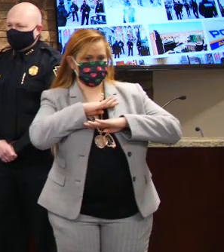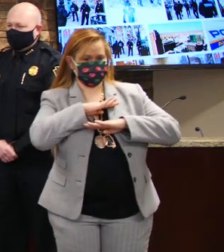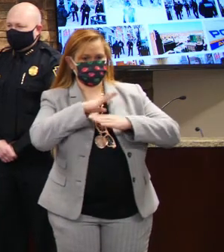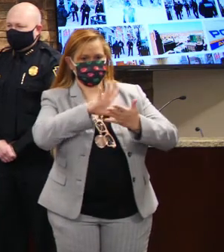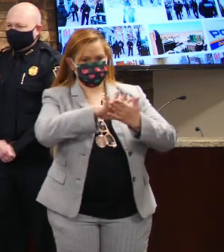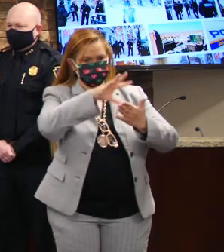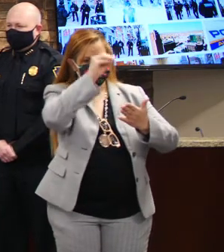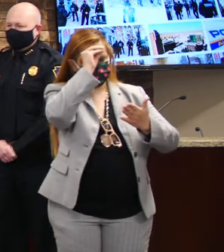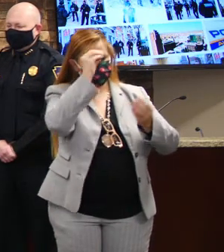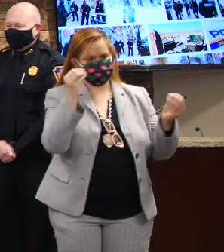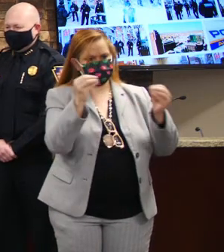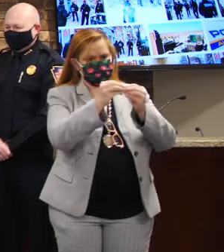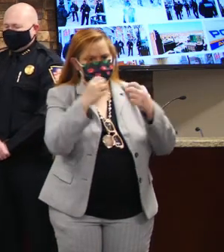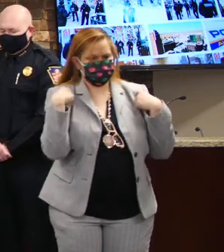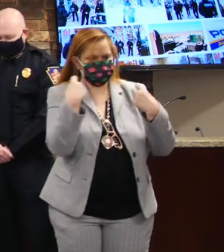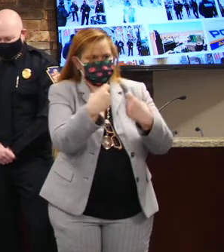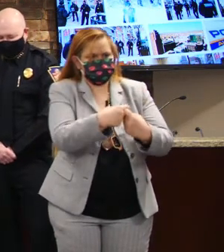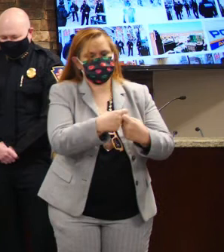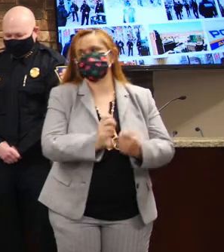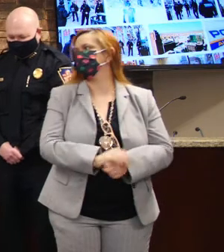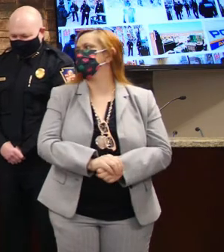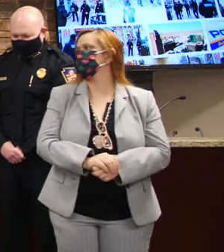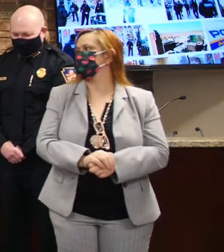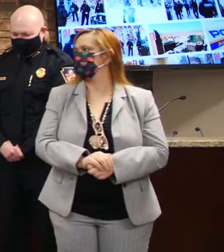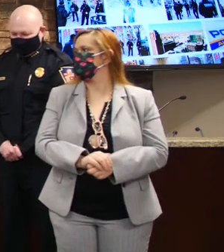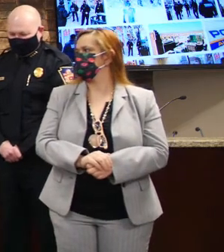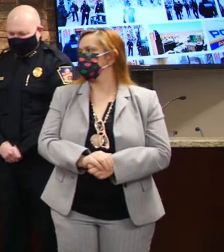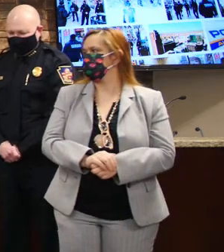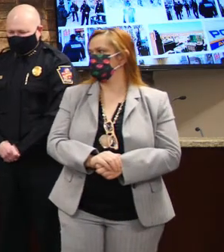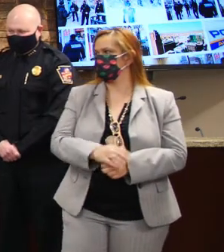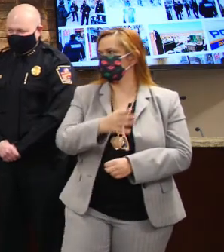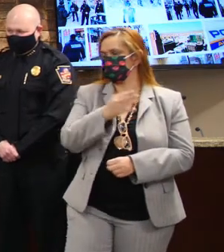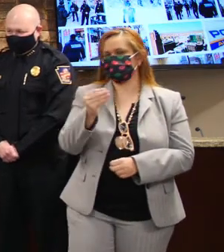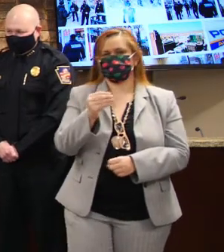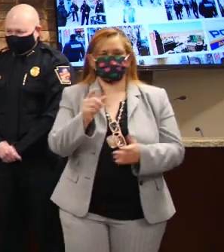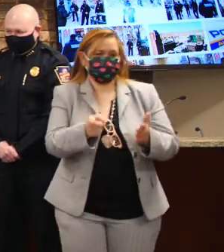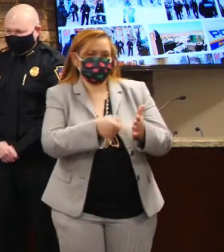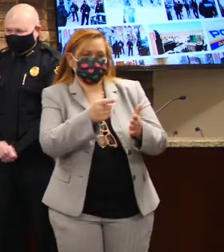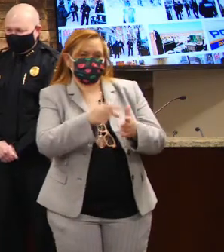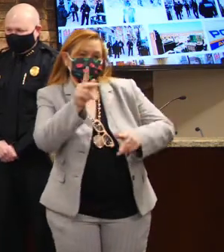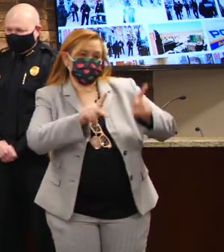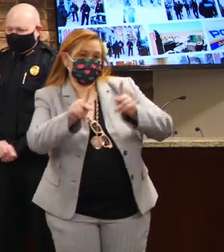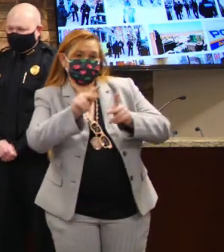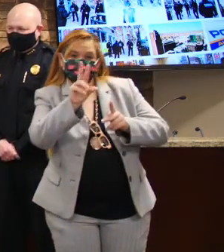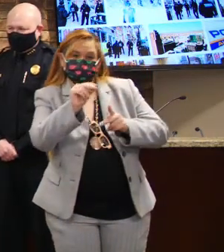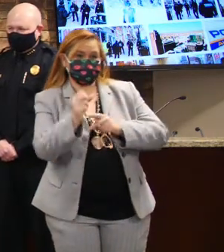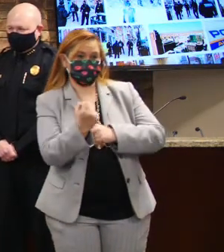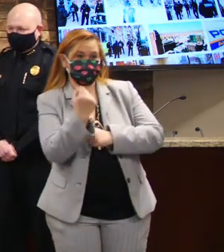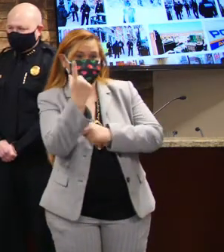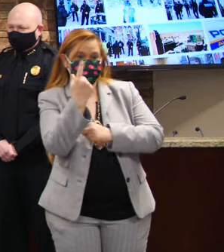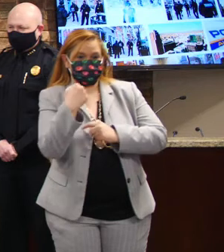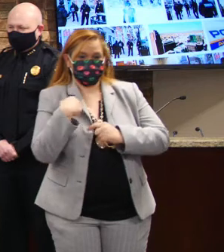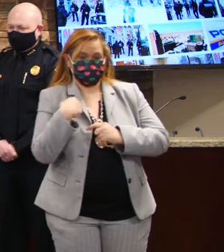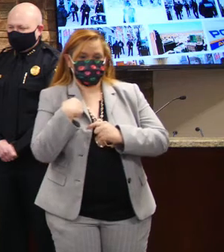And I was super ecstatic, couldn't wait for the class. So once I was in there, I got to see the ins and outs, right? We hear all the